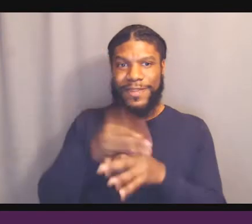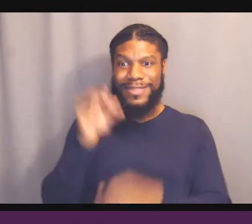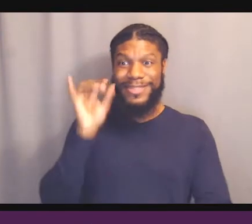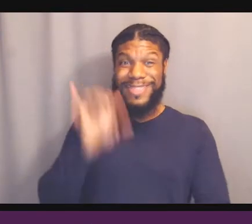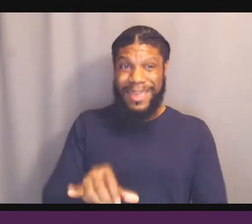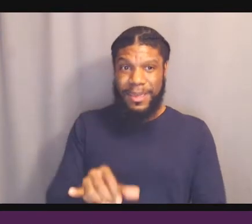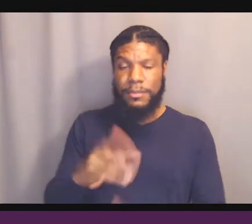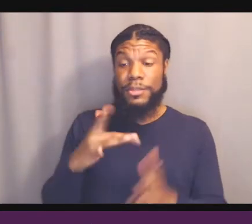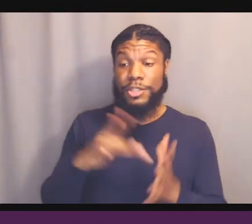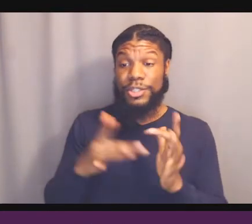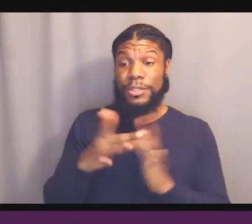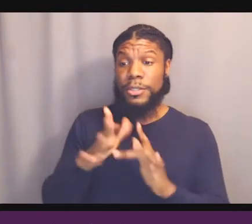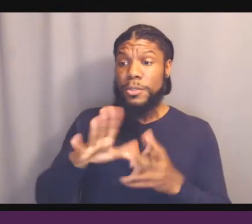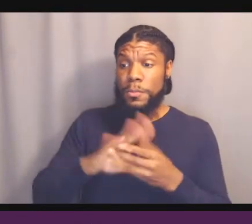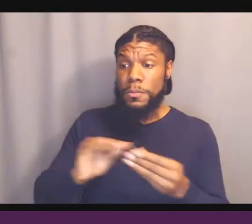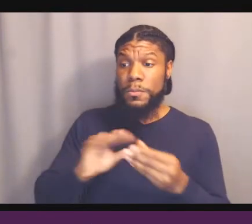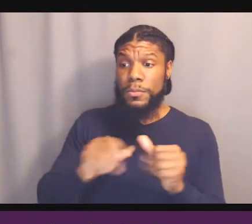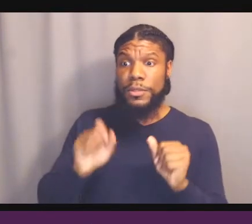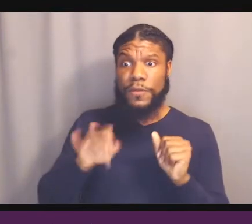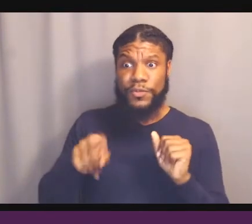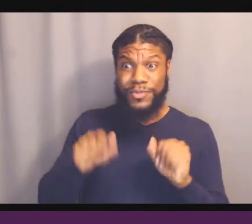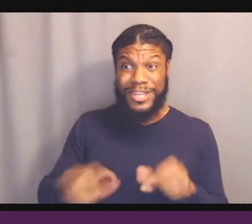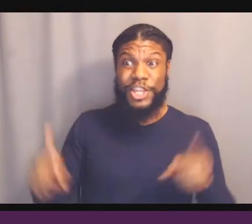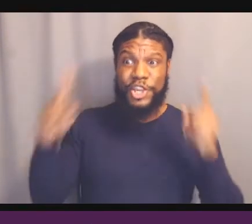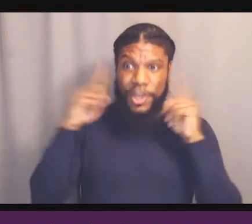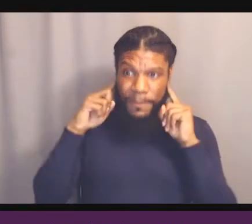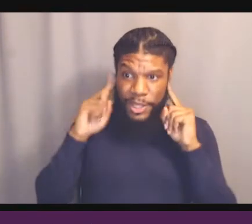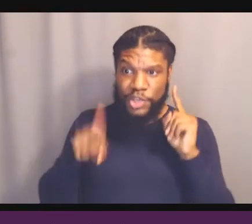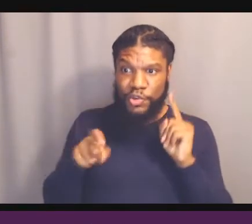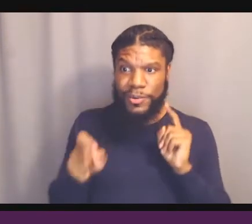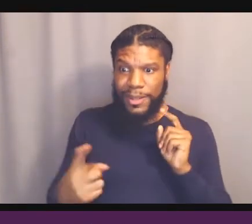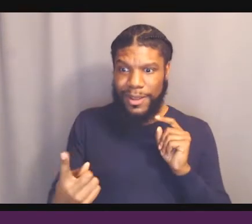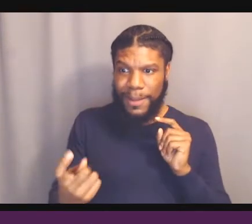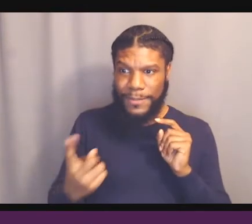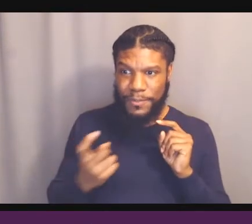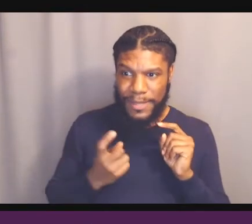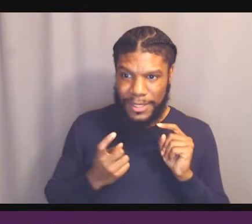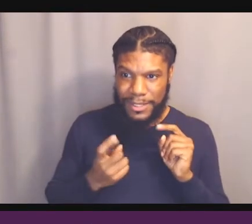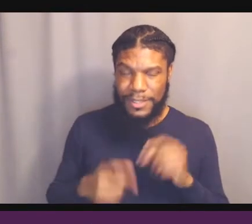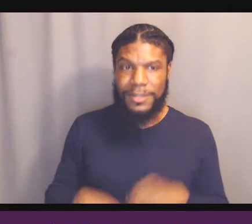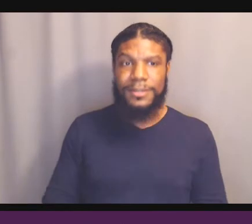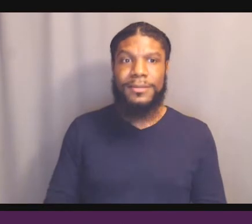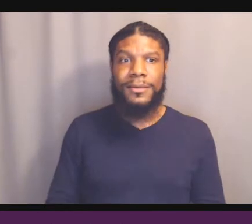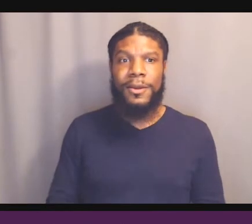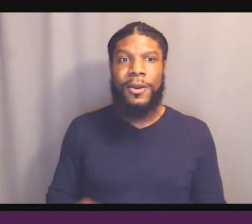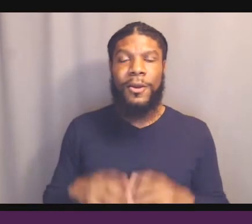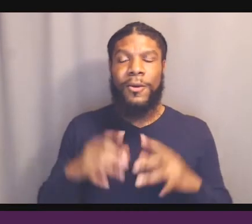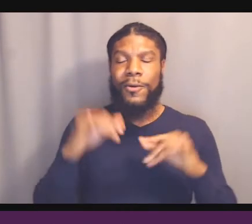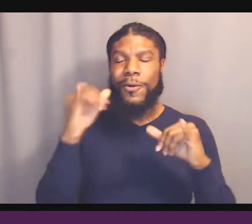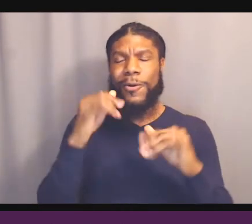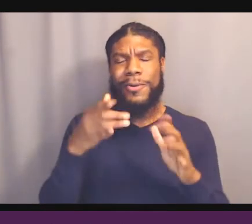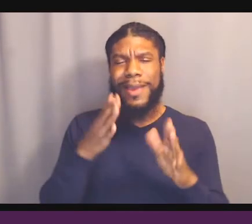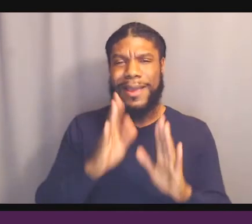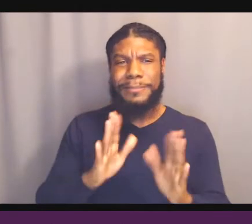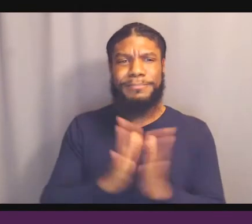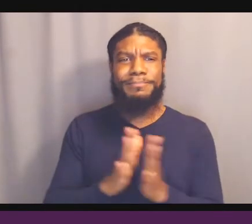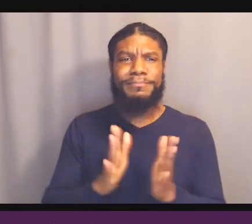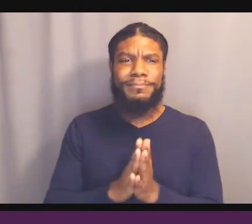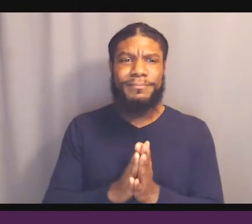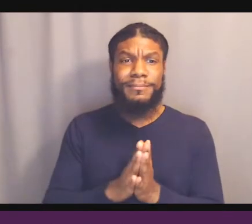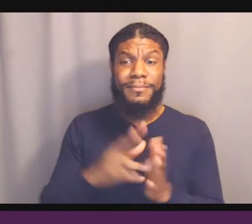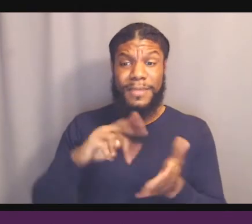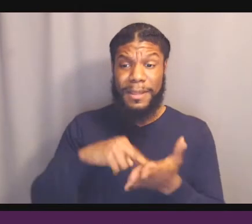hear me, you can come too. Oh, God. That means, listen, Jesus didn't just talk to her